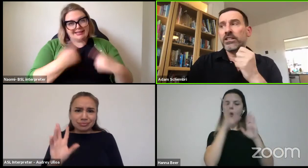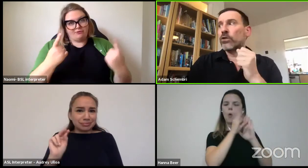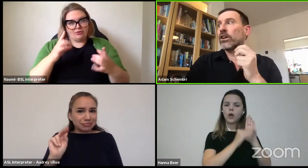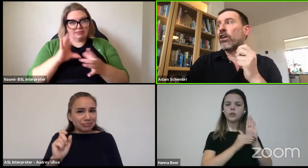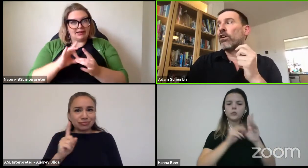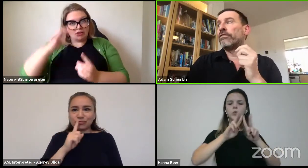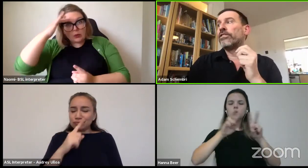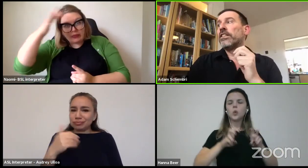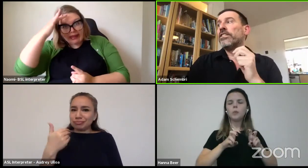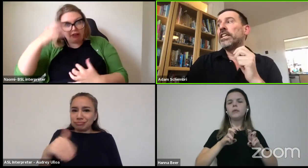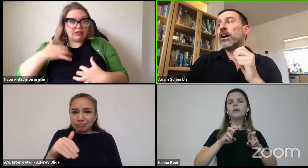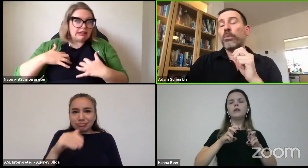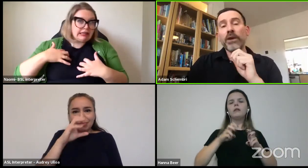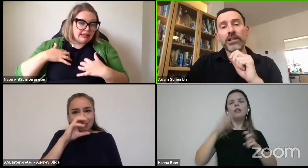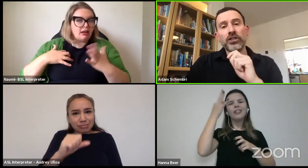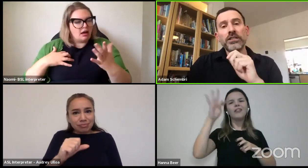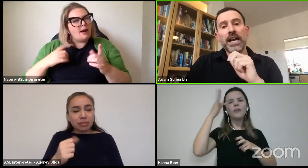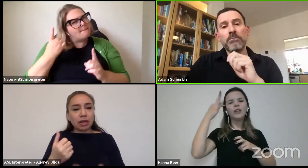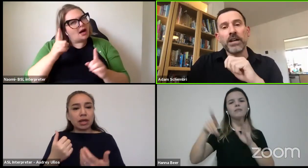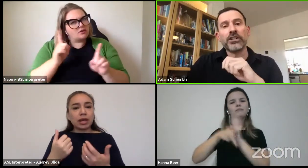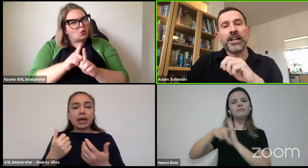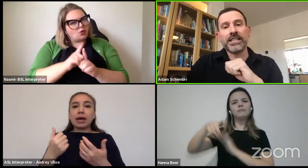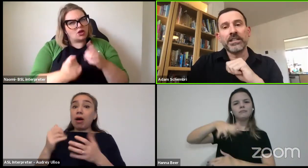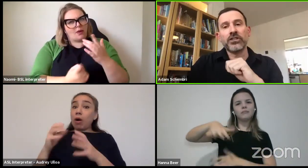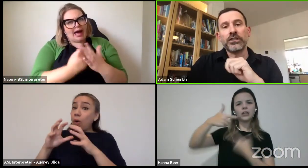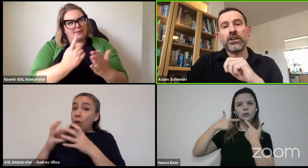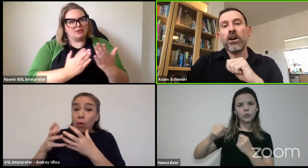the result of the oppression and